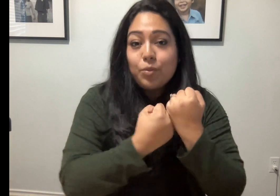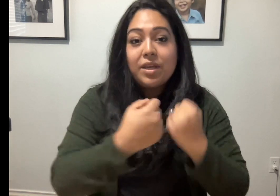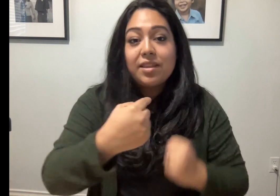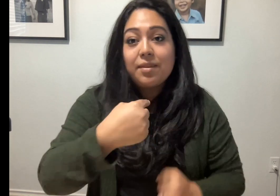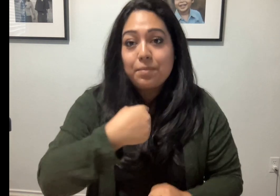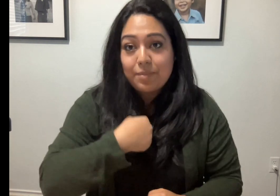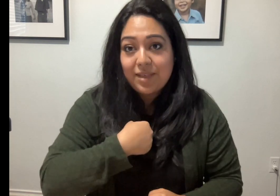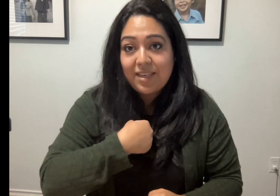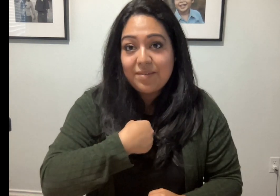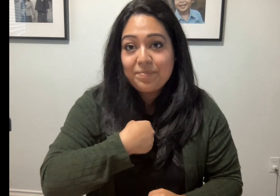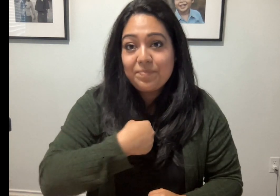with me.